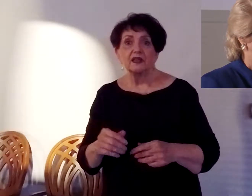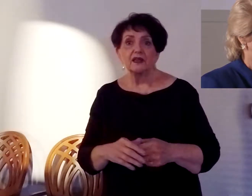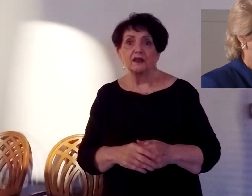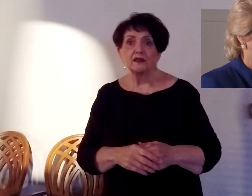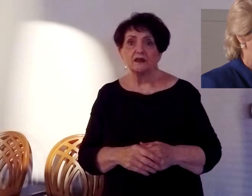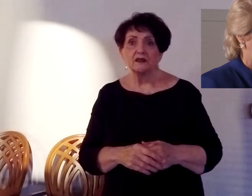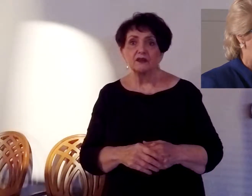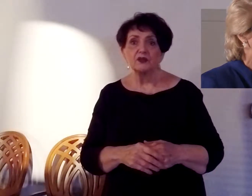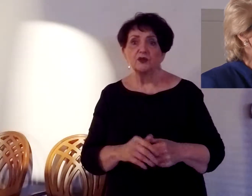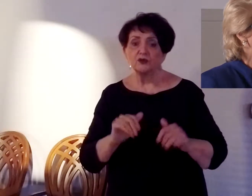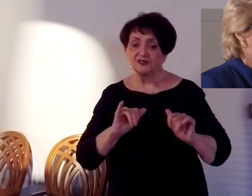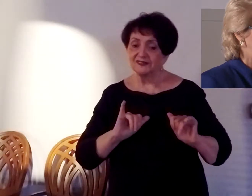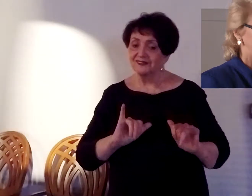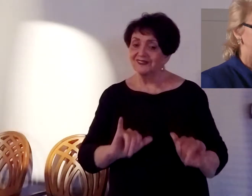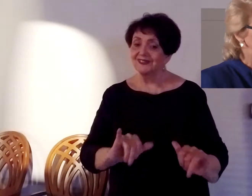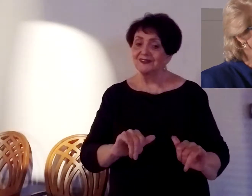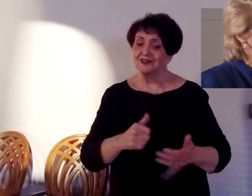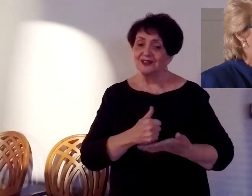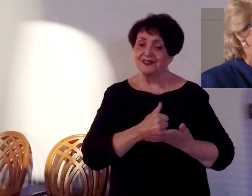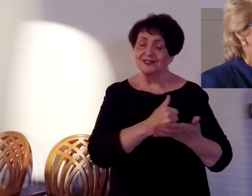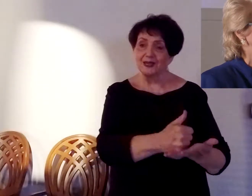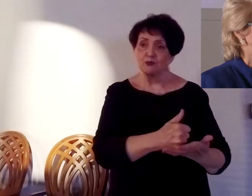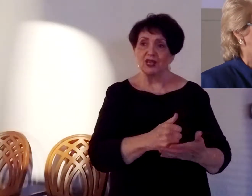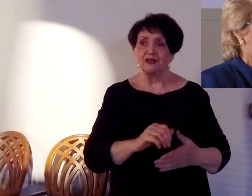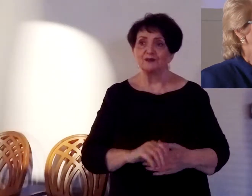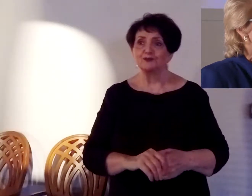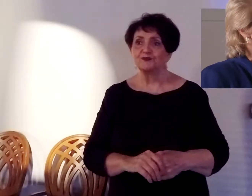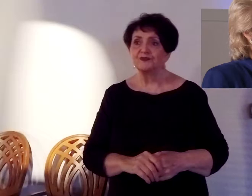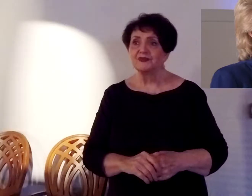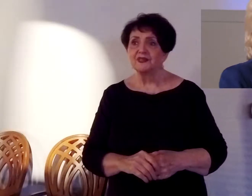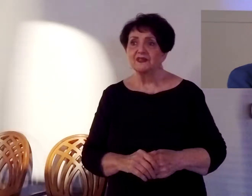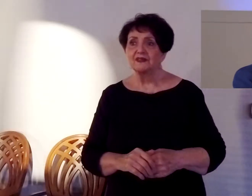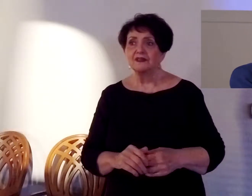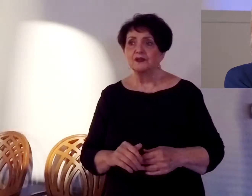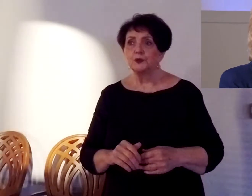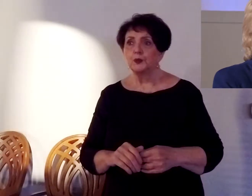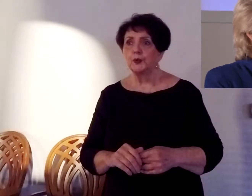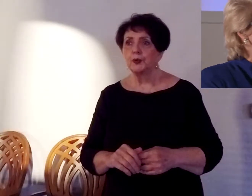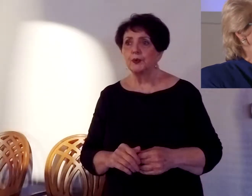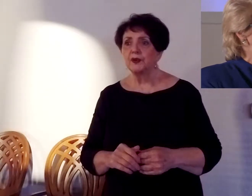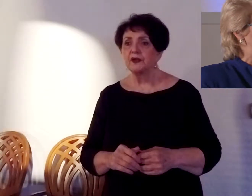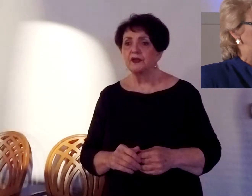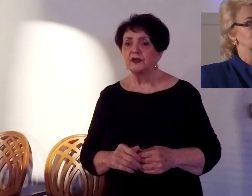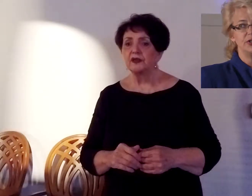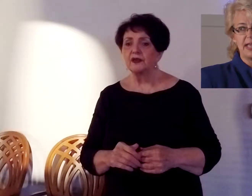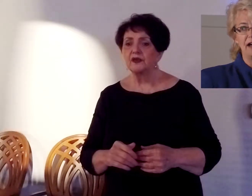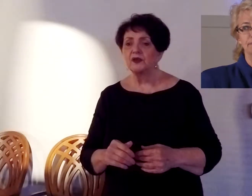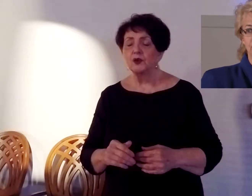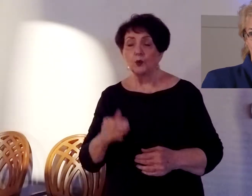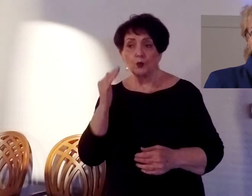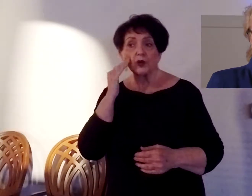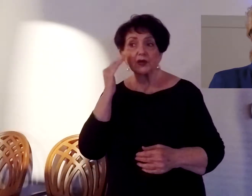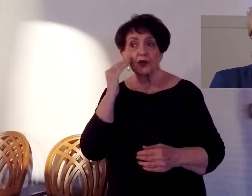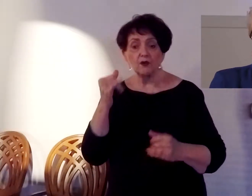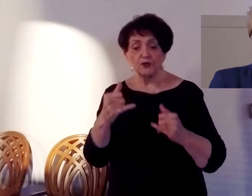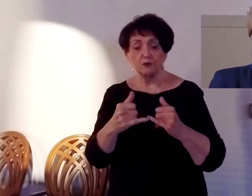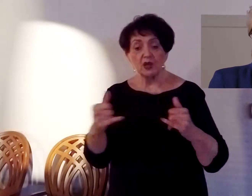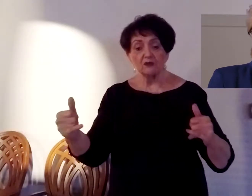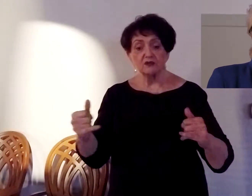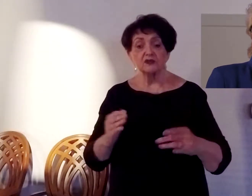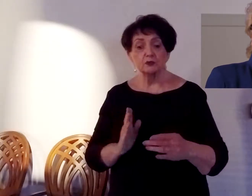enabling, right? Even when you are complicit. And yet we know when those boundaries have been